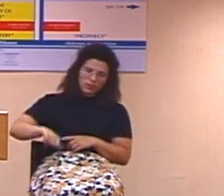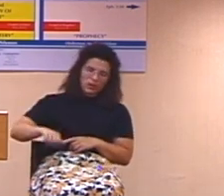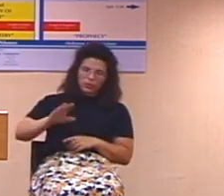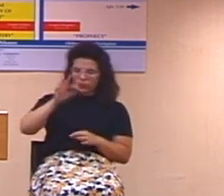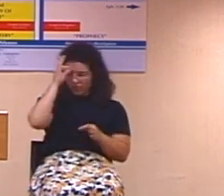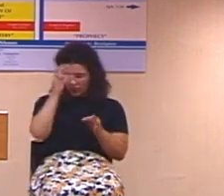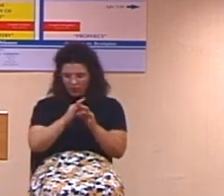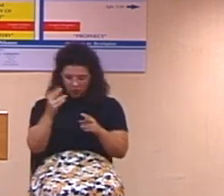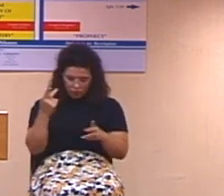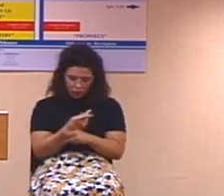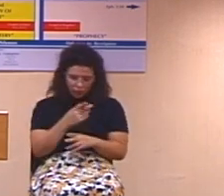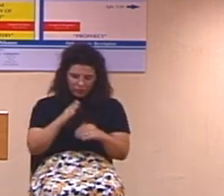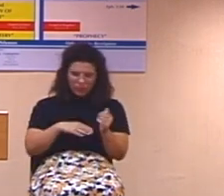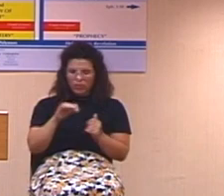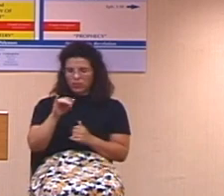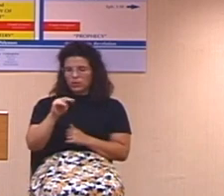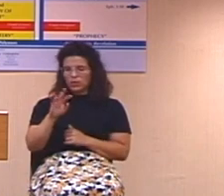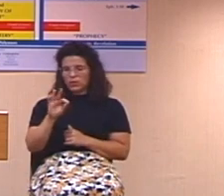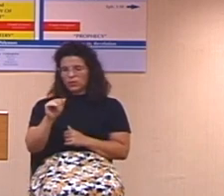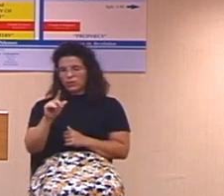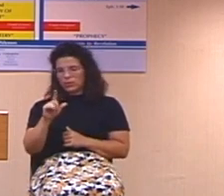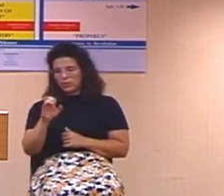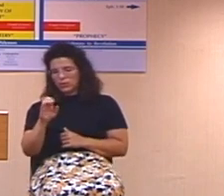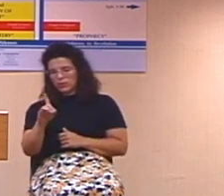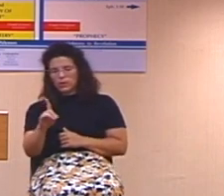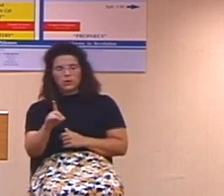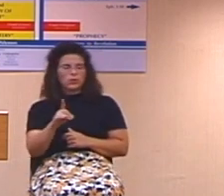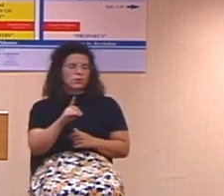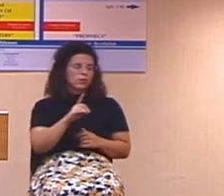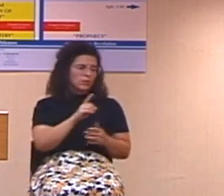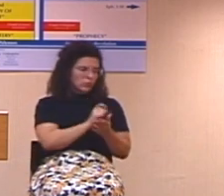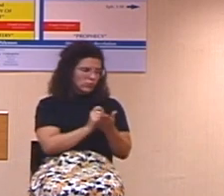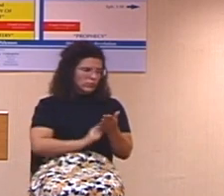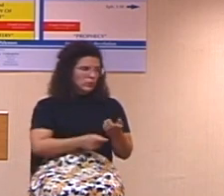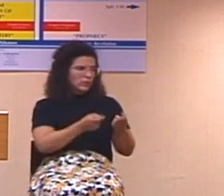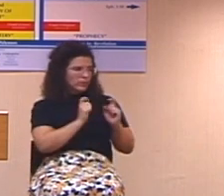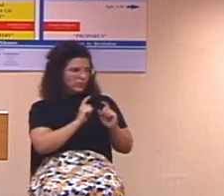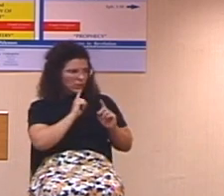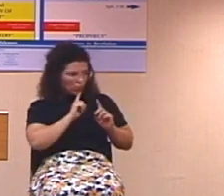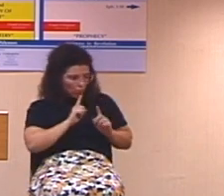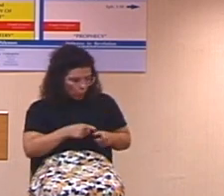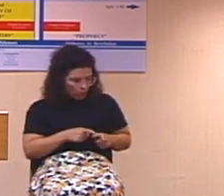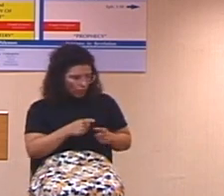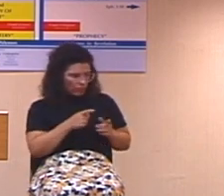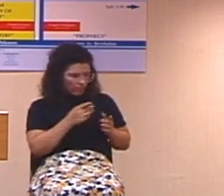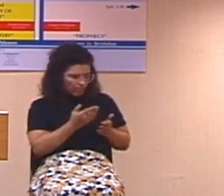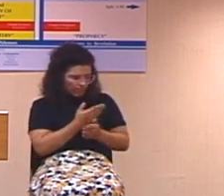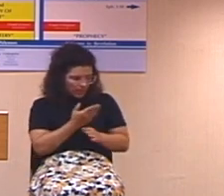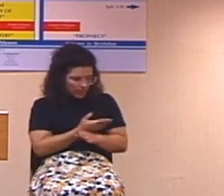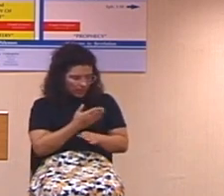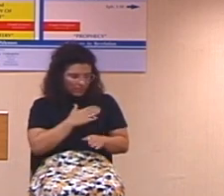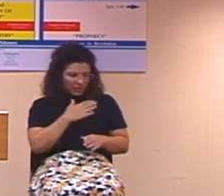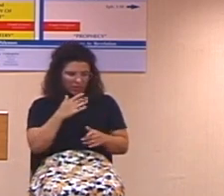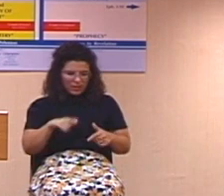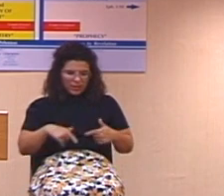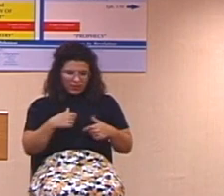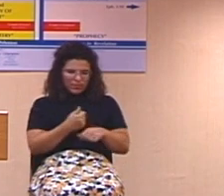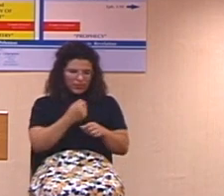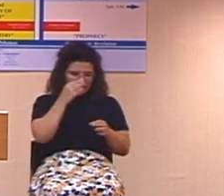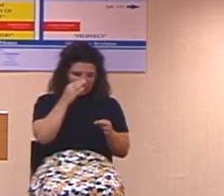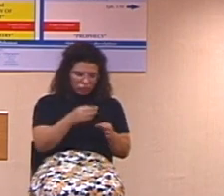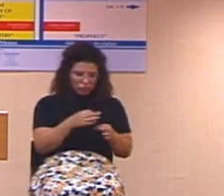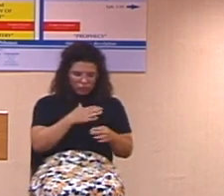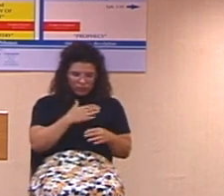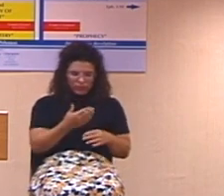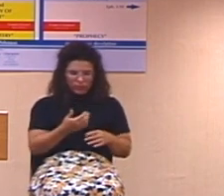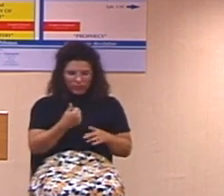Why? Because the Scripture gives me ordered maintenance to my life. I got to go do. I made choices willfully of my own free will